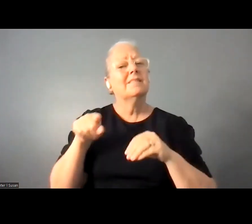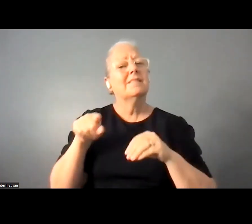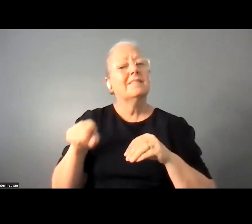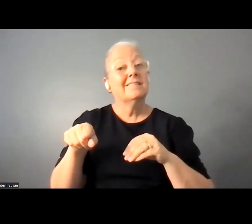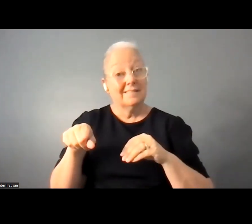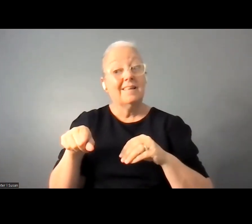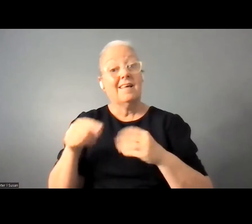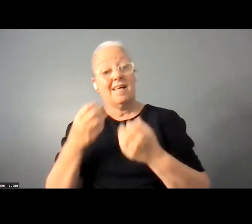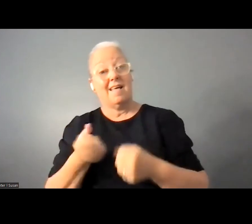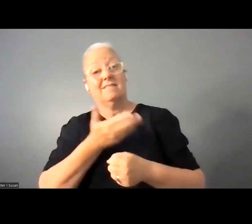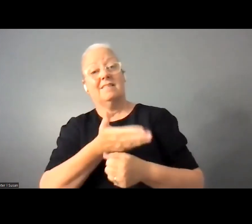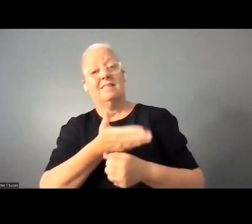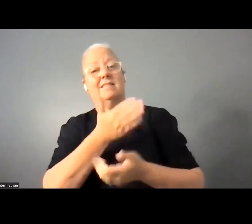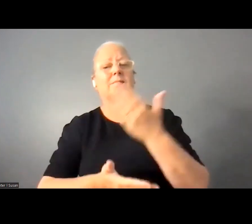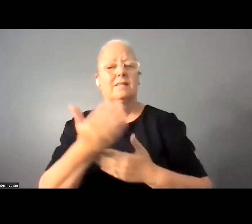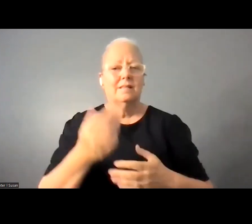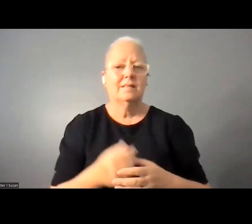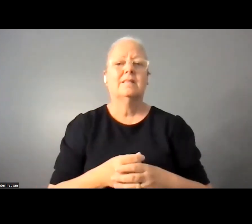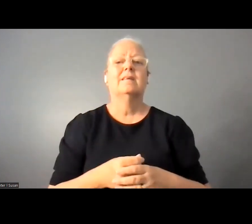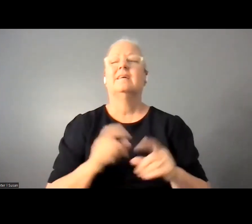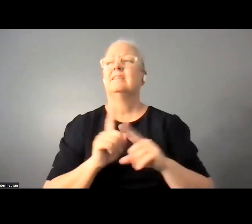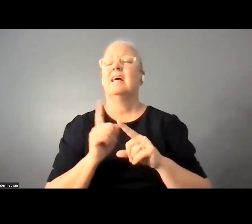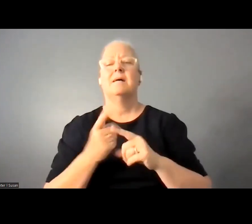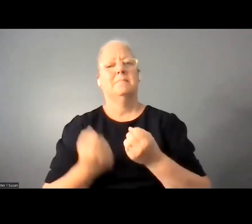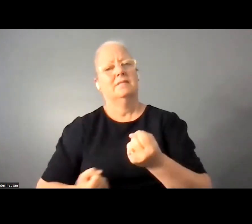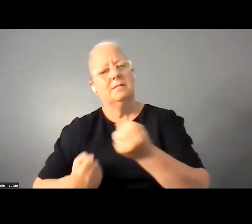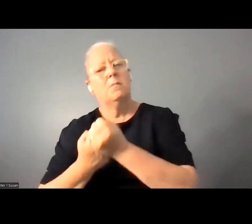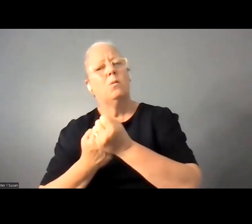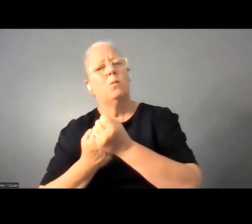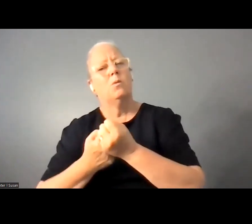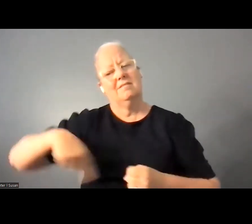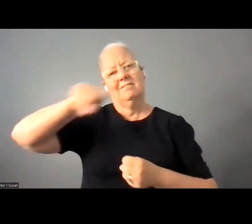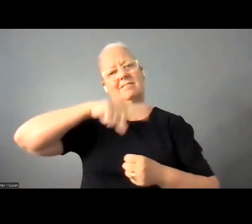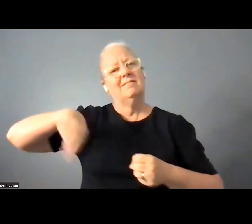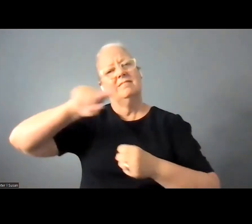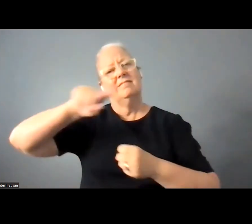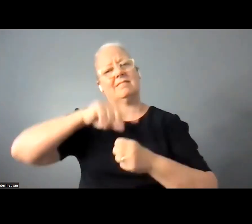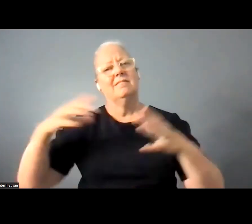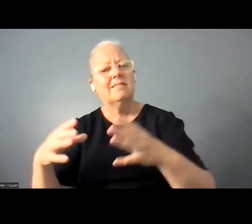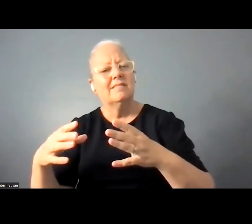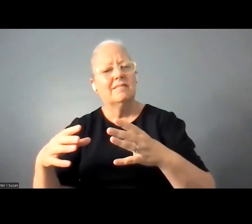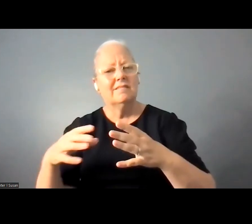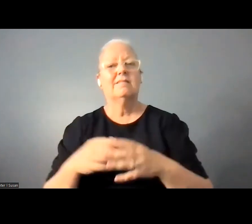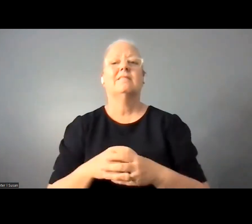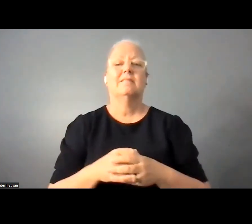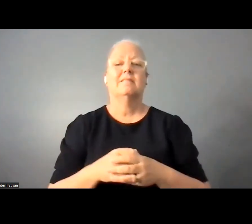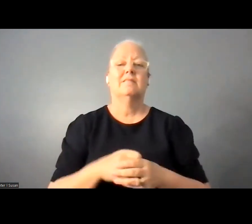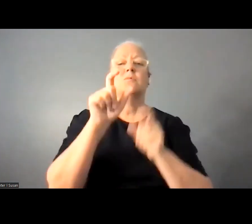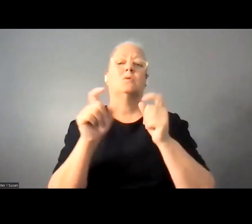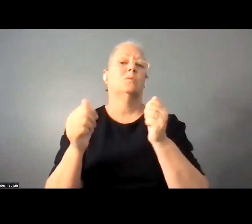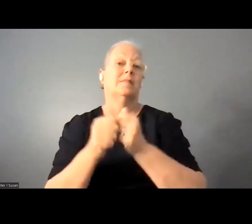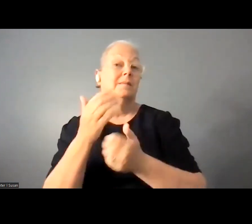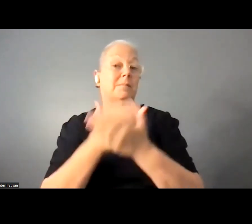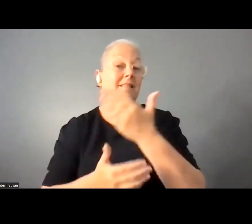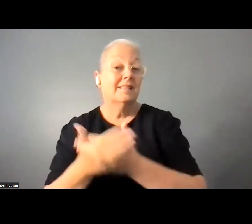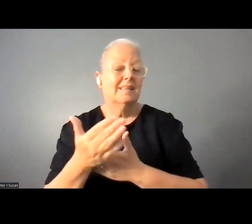is a support group for parents of youth, okay, so 15 to 25-year-old persons with disabilities. And it's very